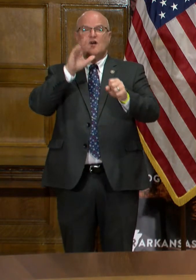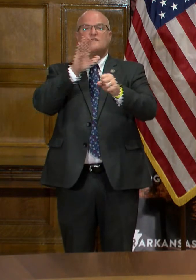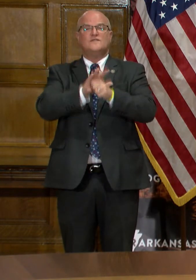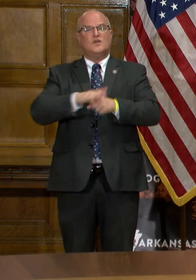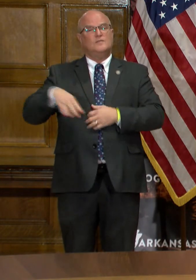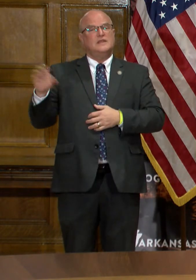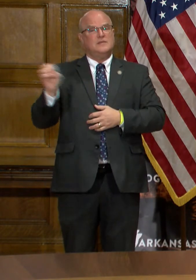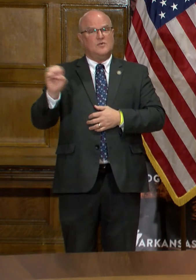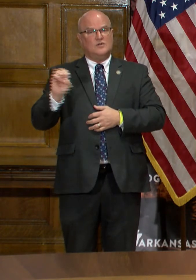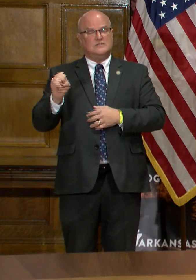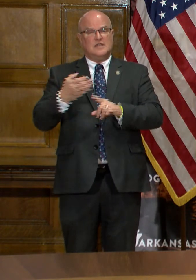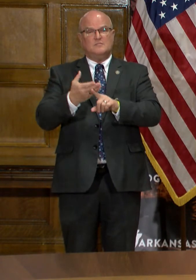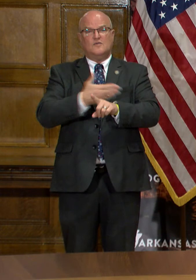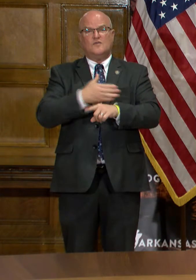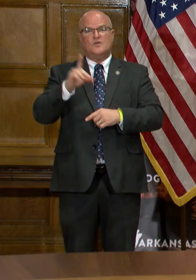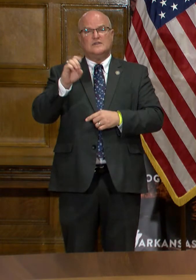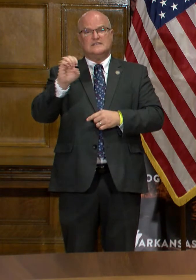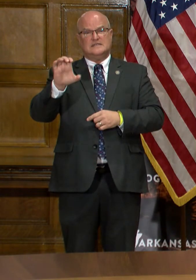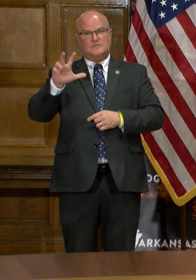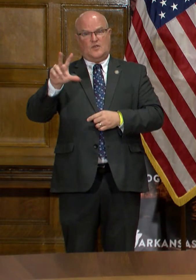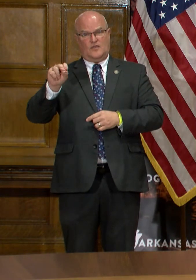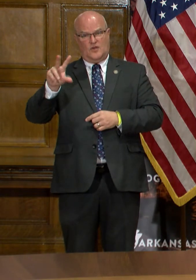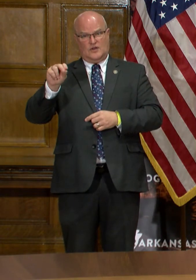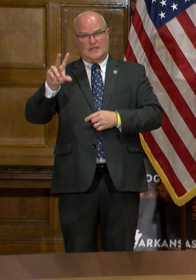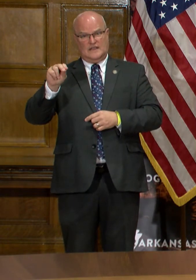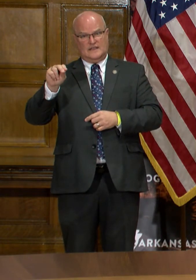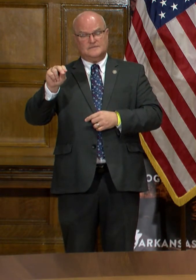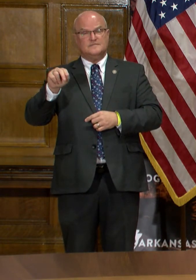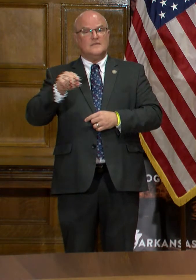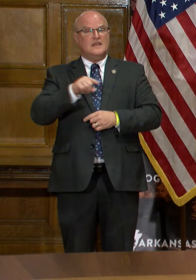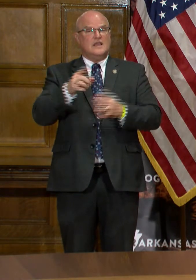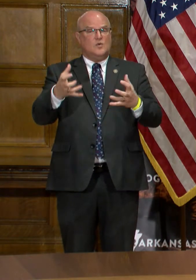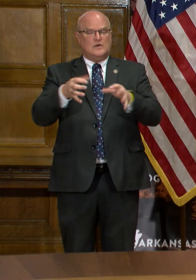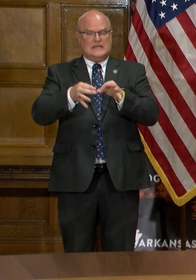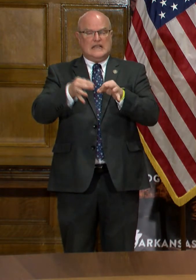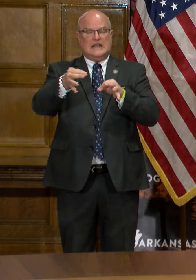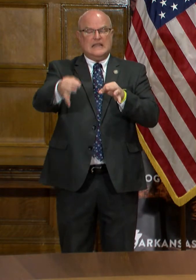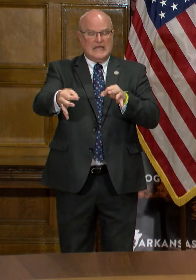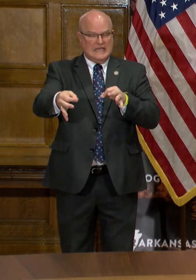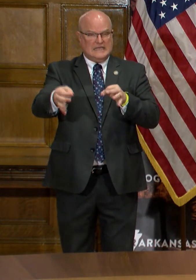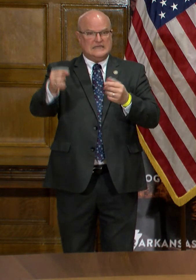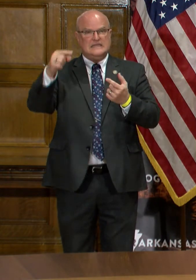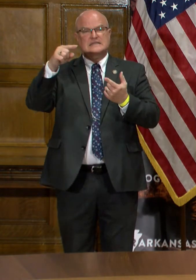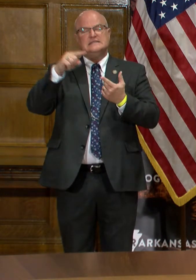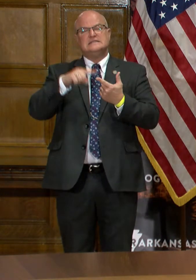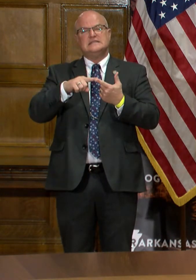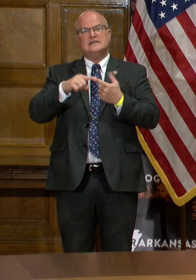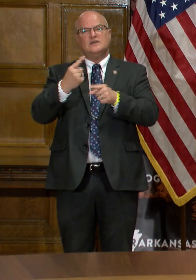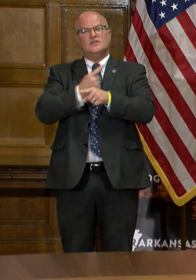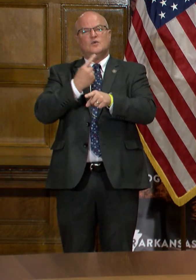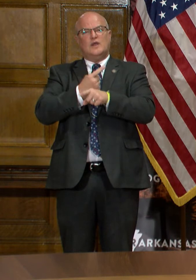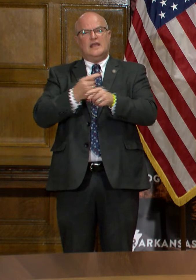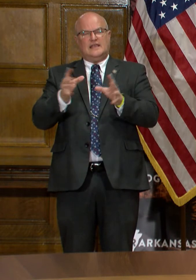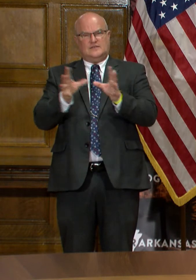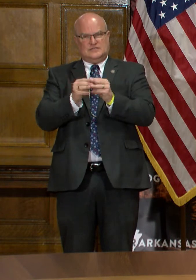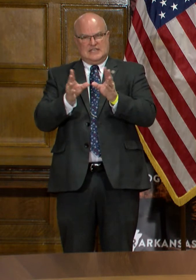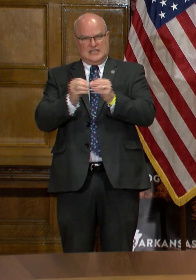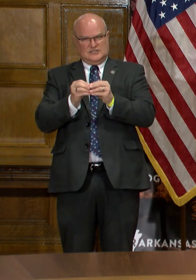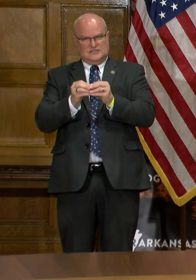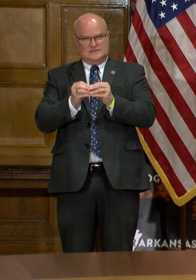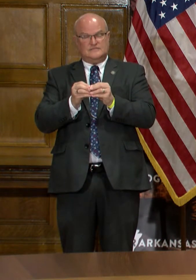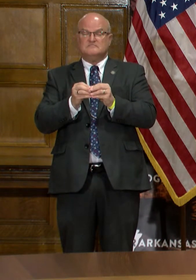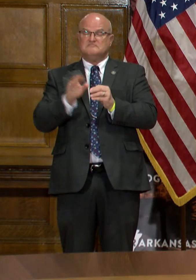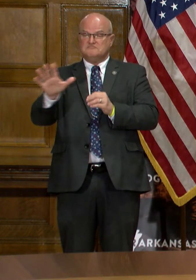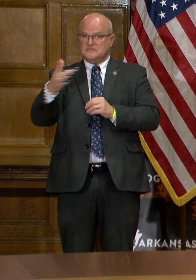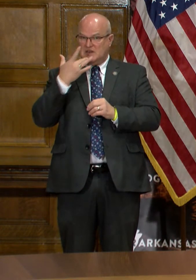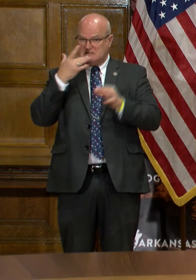the emergency before December 30th. They wanted to delay that until the regular session, which is